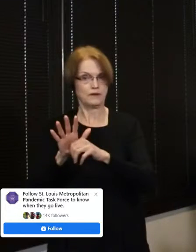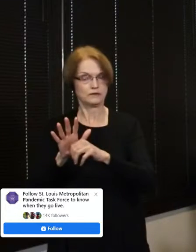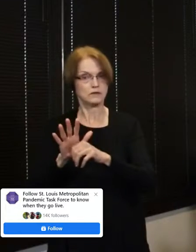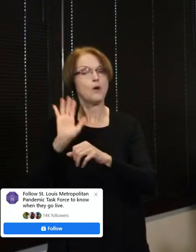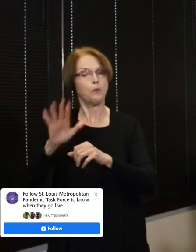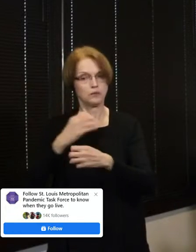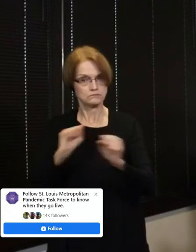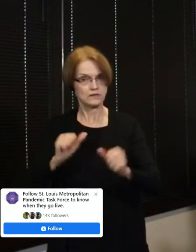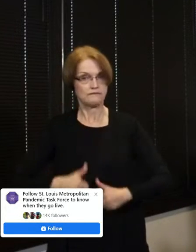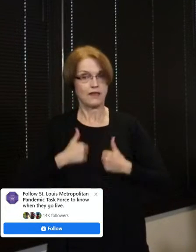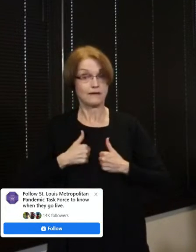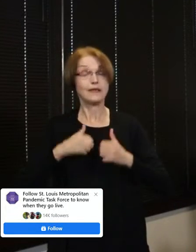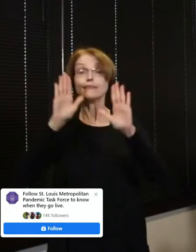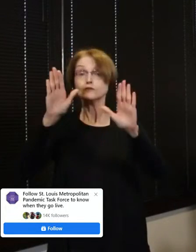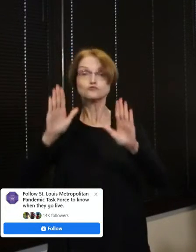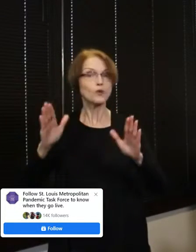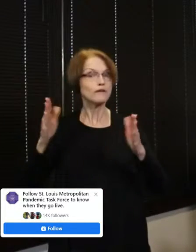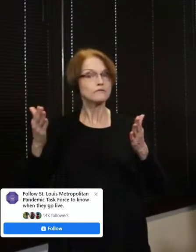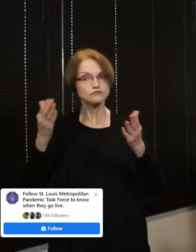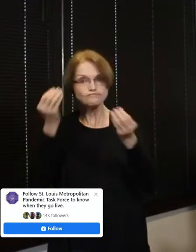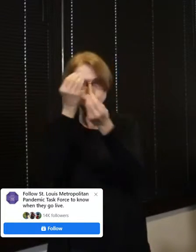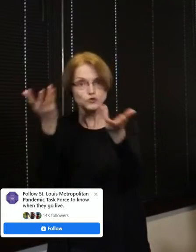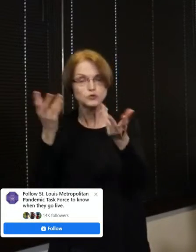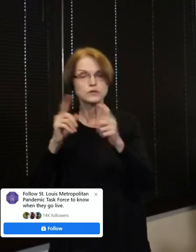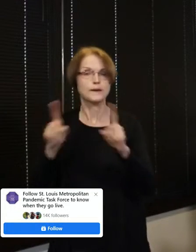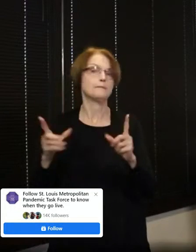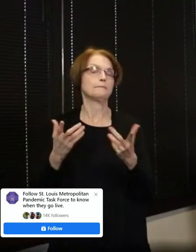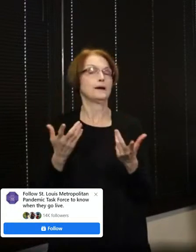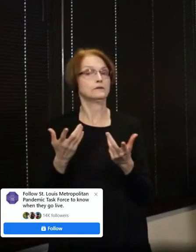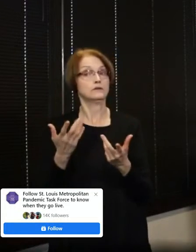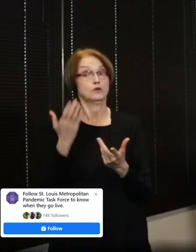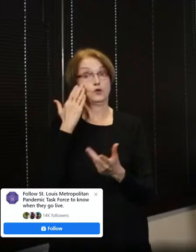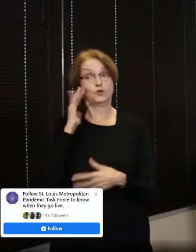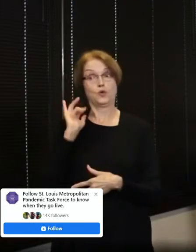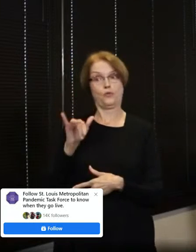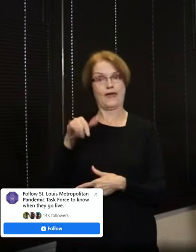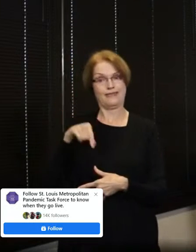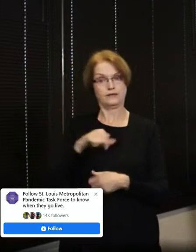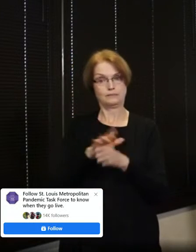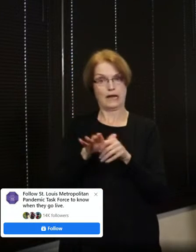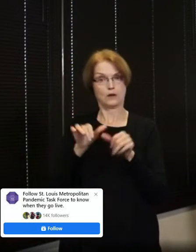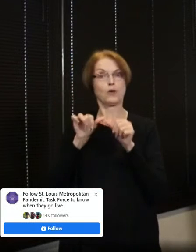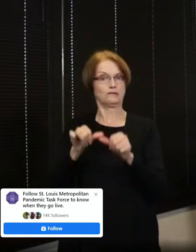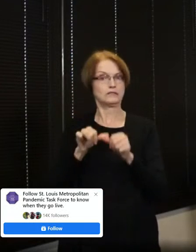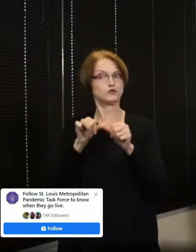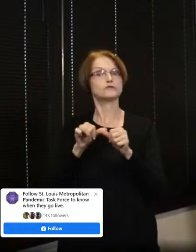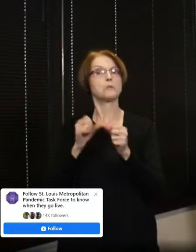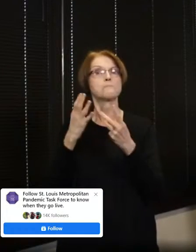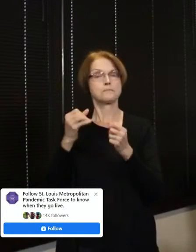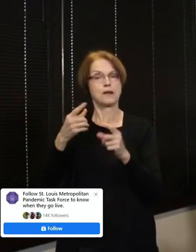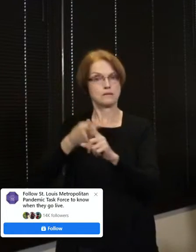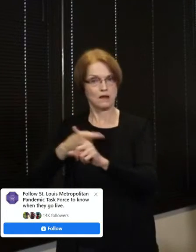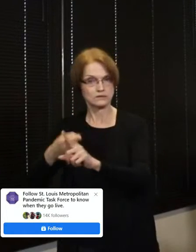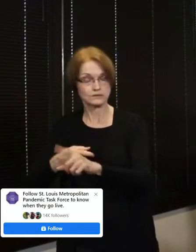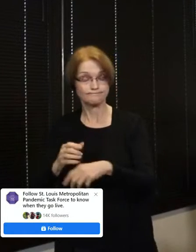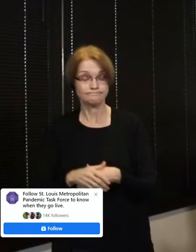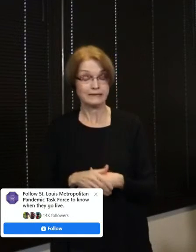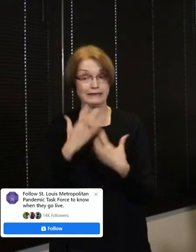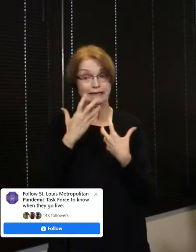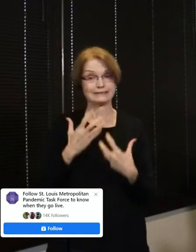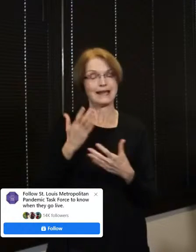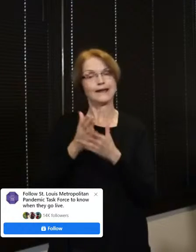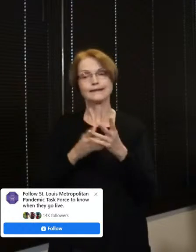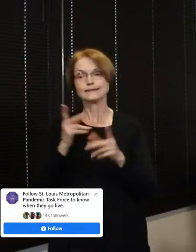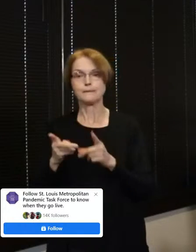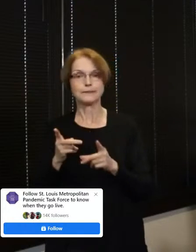this is truly wonderful news, but we still have a long way to go to get through this pandemic. And the sad truth is some people won't